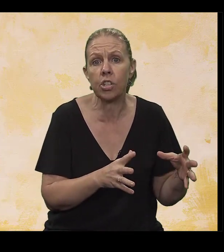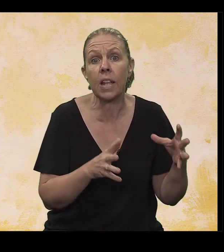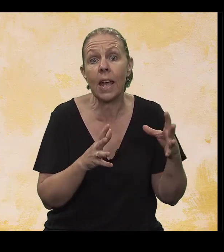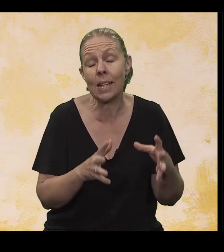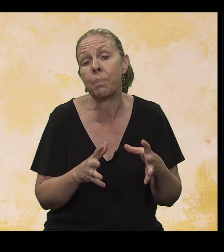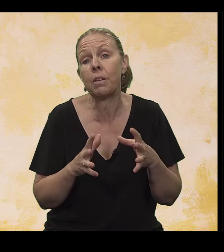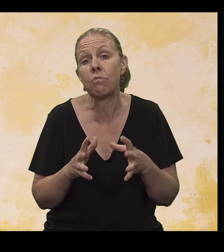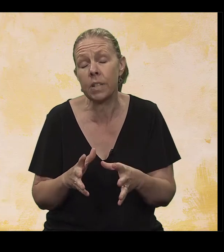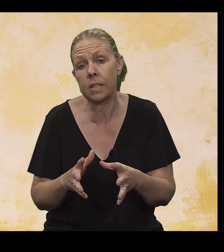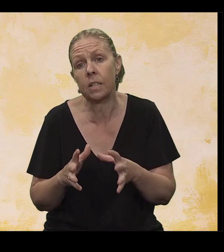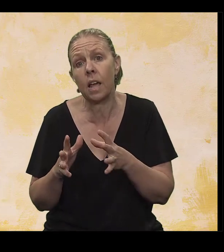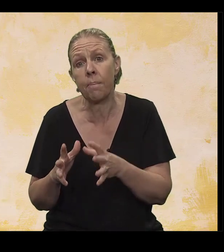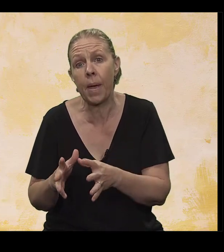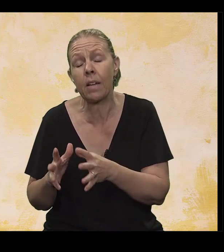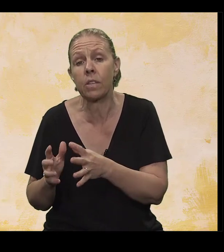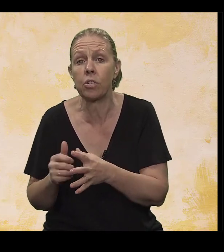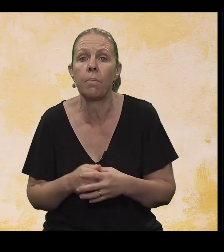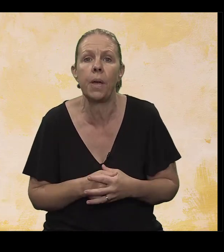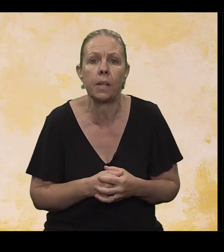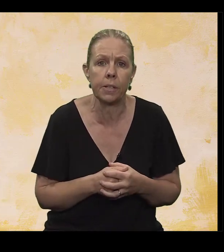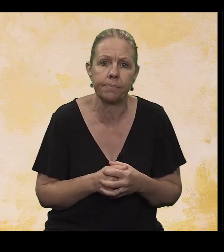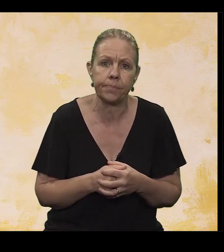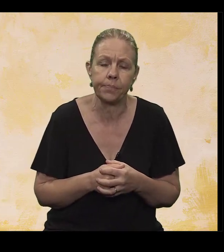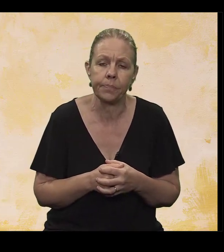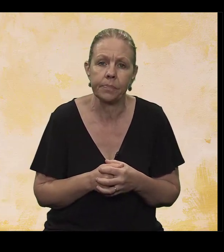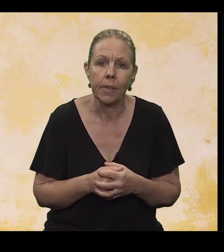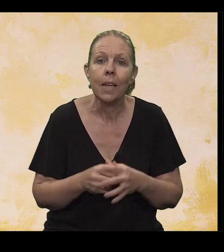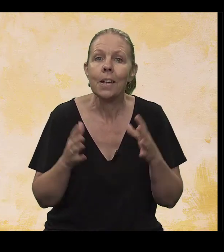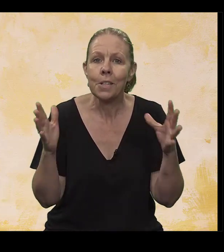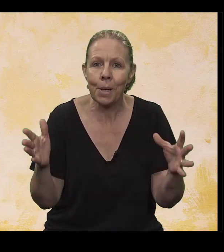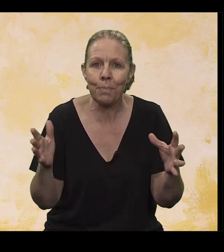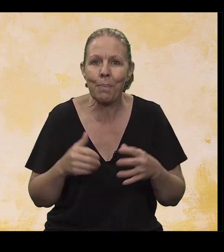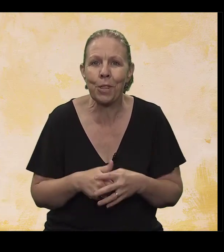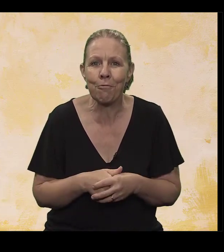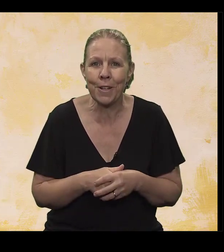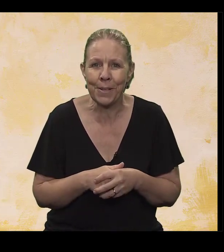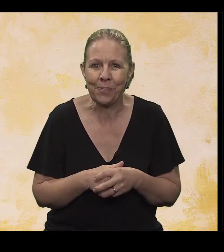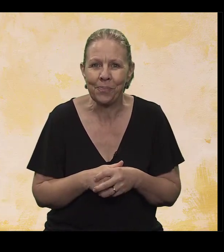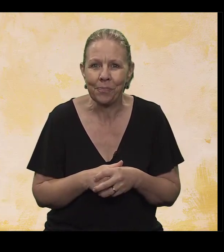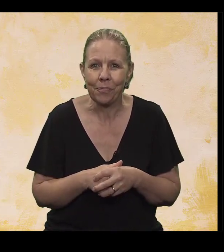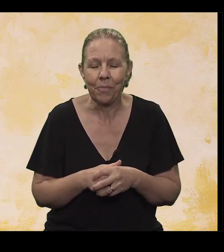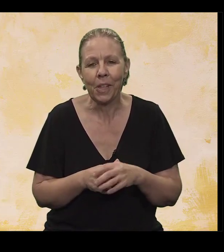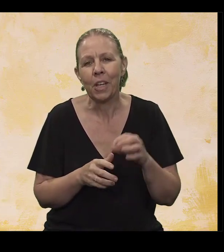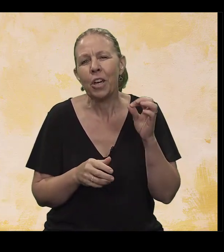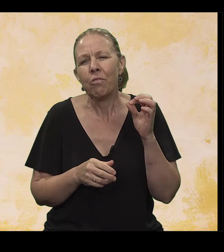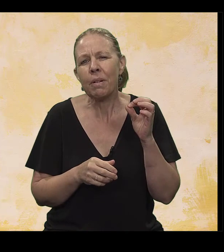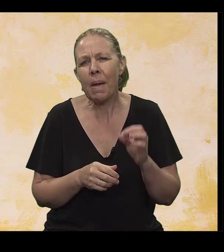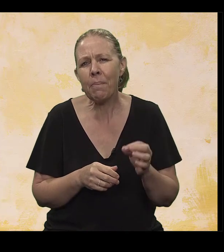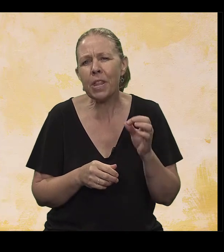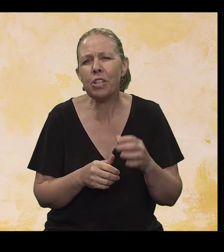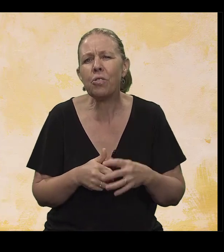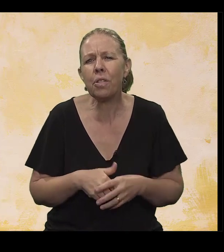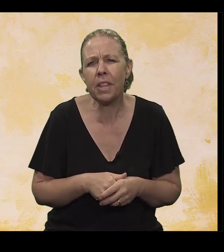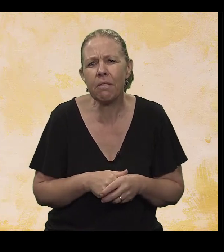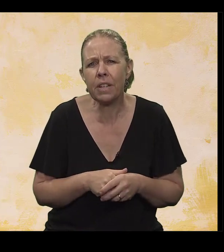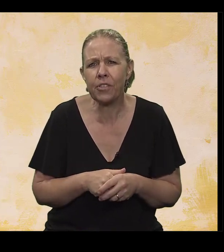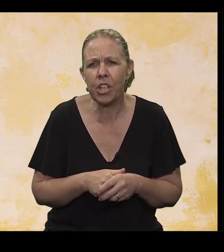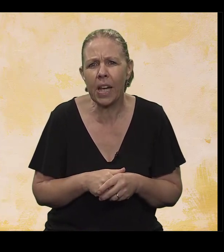that has been written about the topic. Tip number 3. Remember that your theory of change